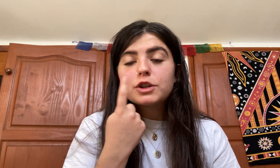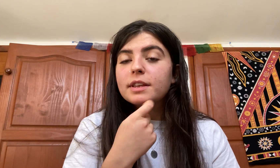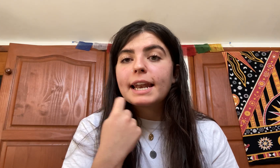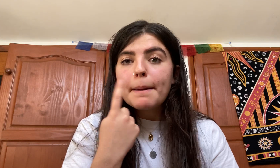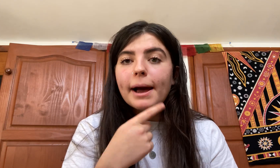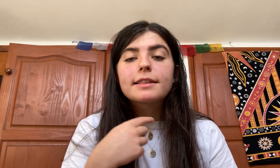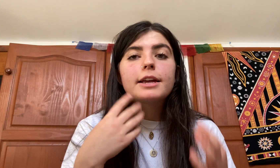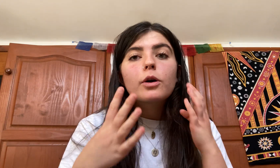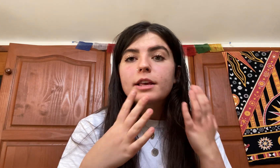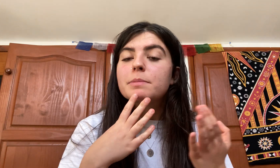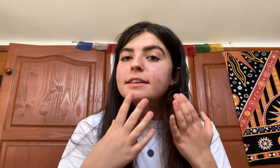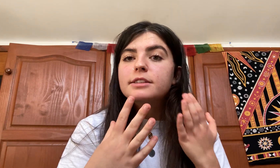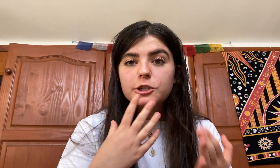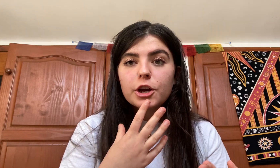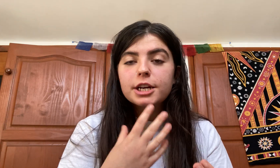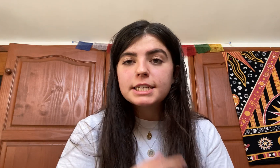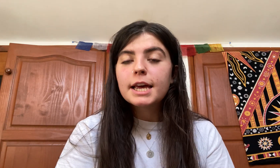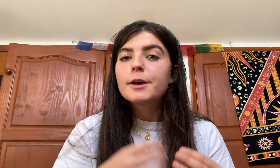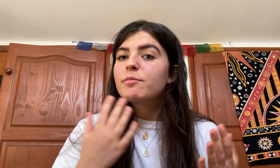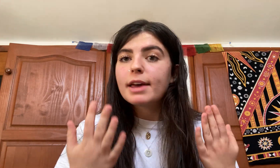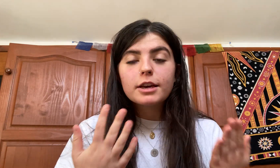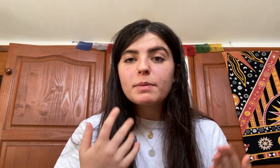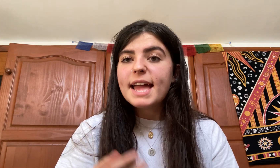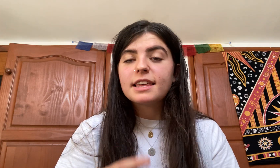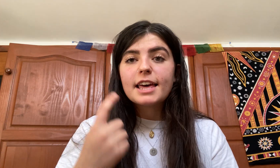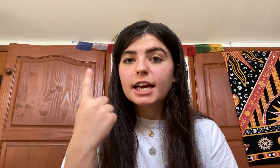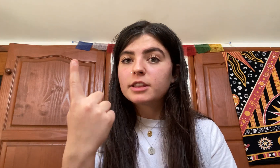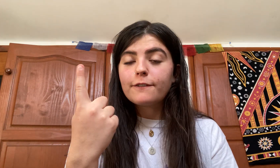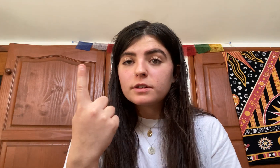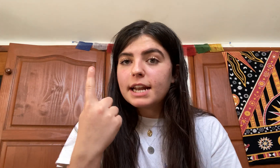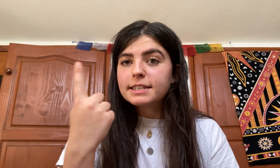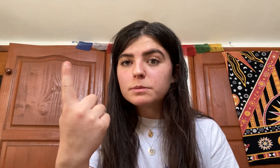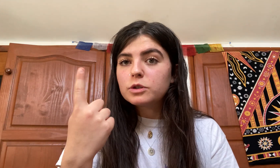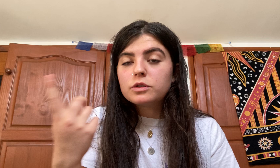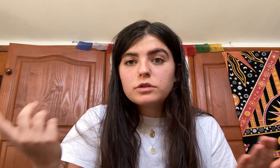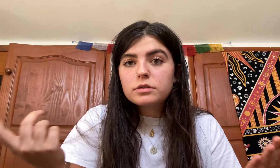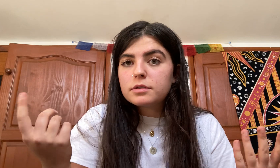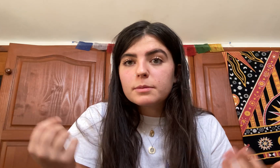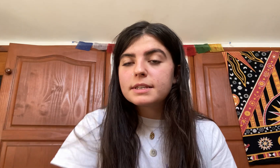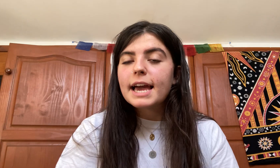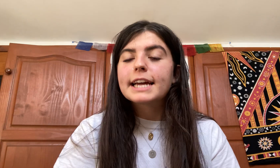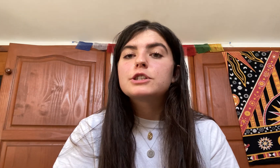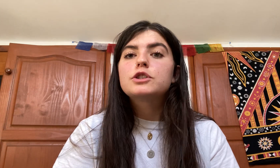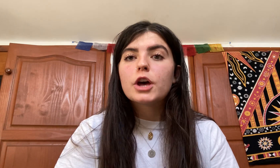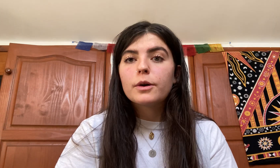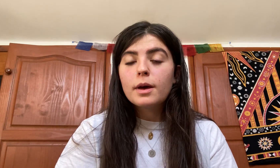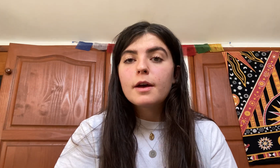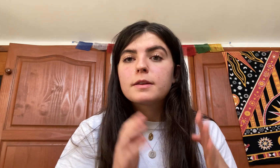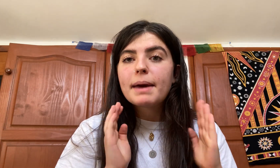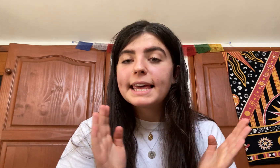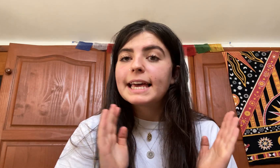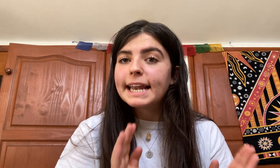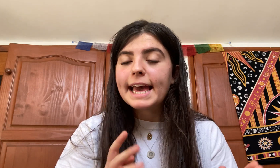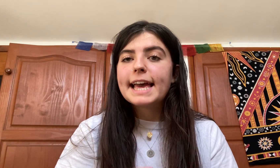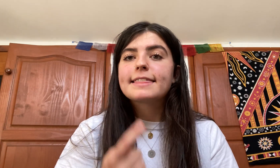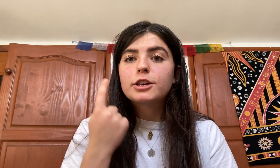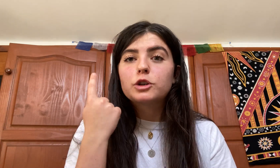doing your lip pattern or it's misunderstood, it could be anything, like if you're telling someone's age. So to make it clear that you're